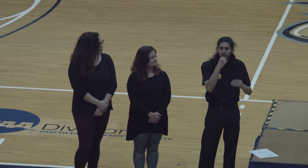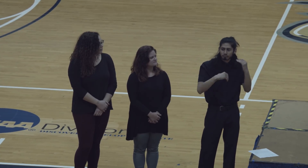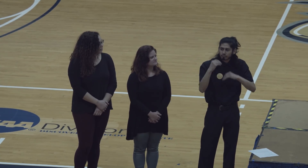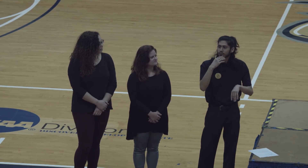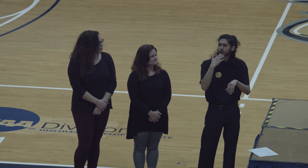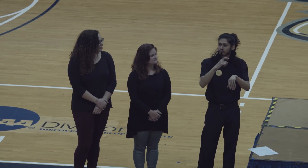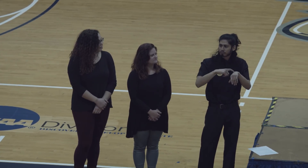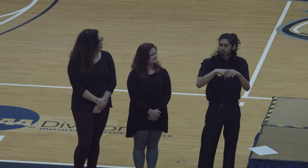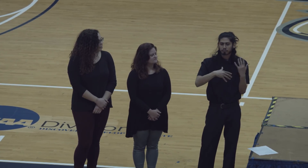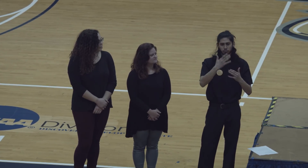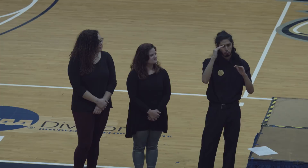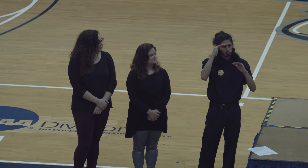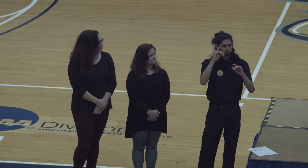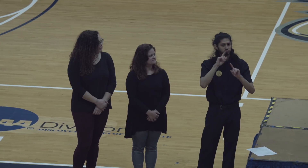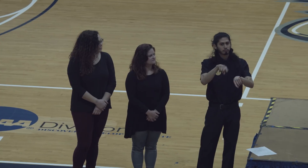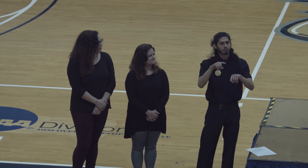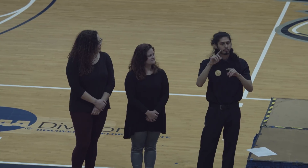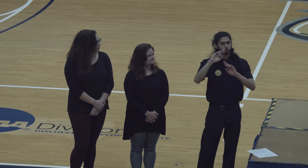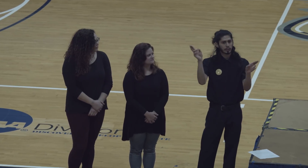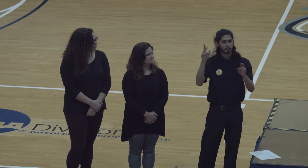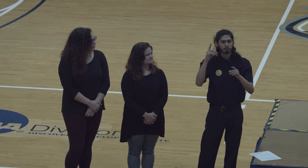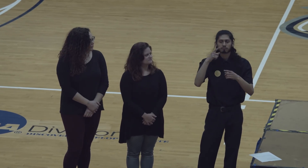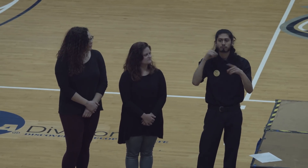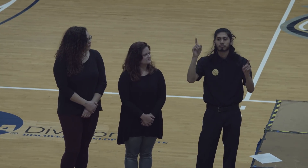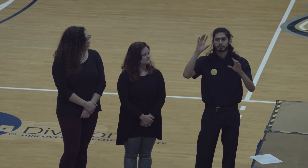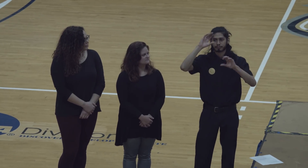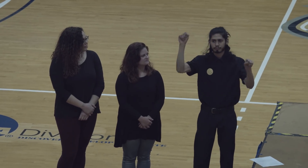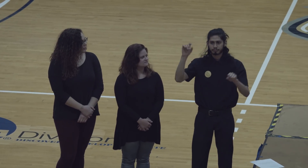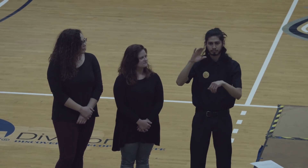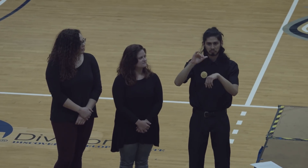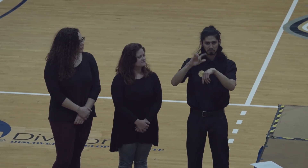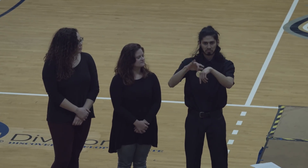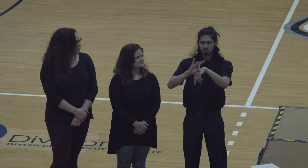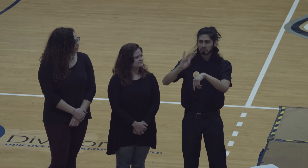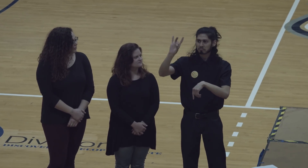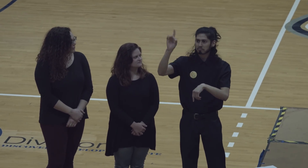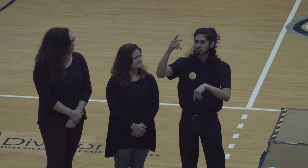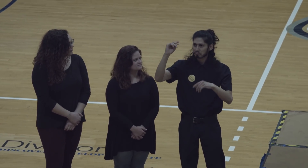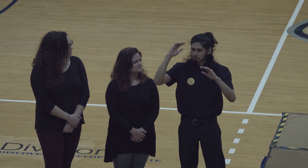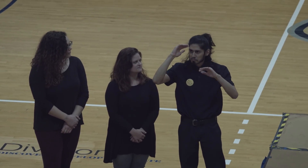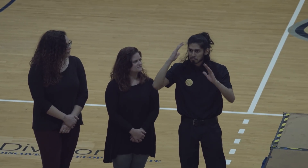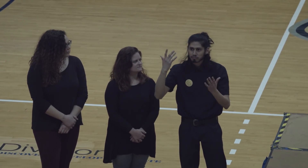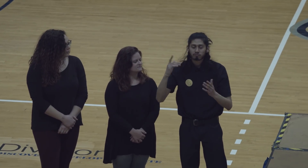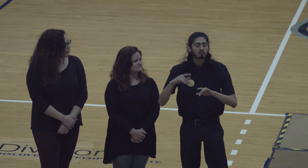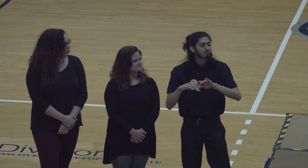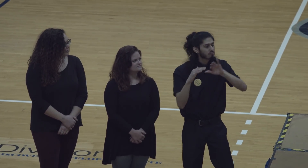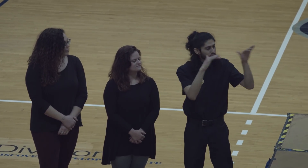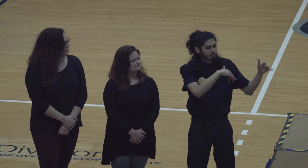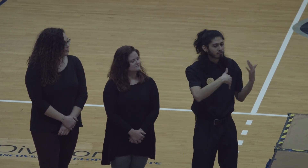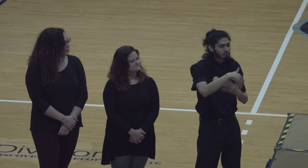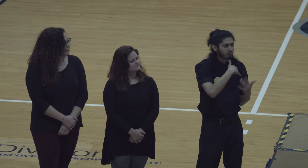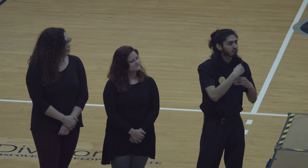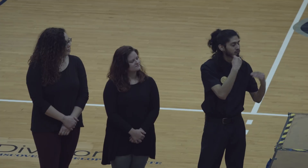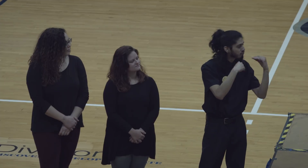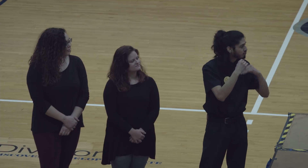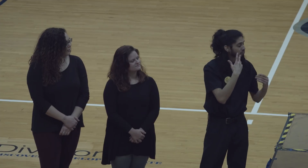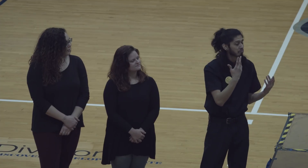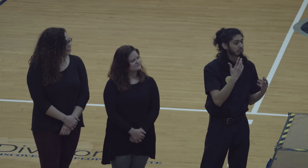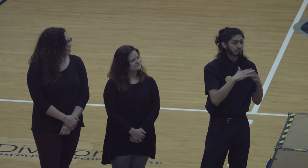of 4 leaders who were coming here to see, from dinner, coming to see the